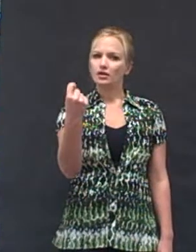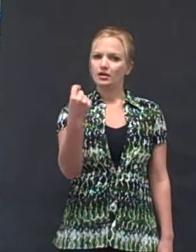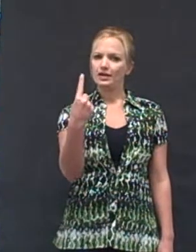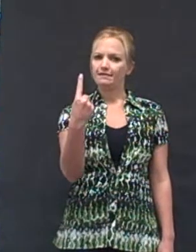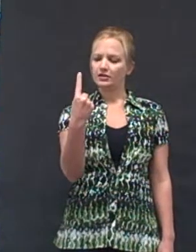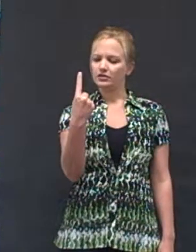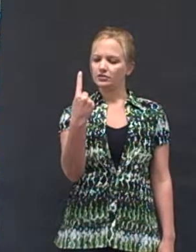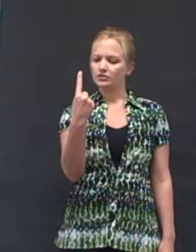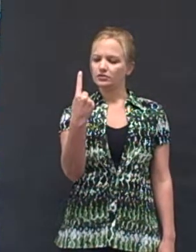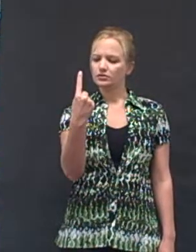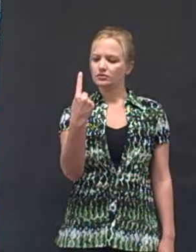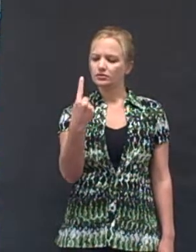11 years old.